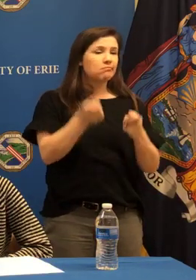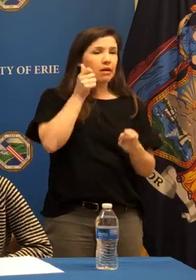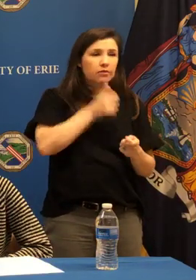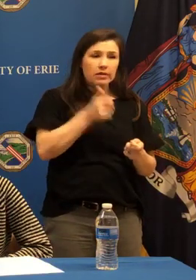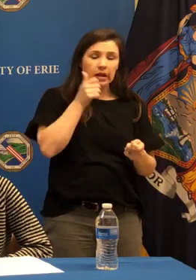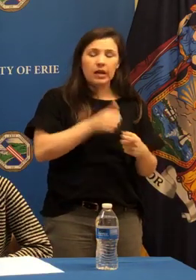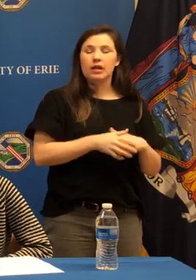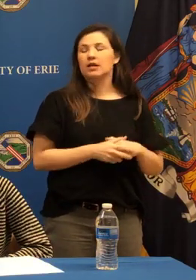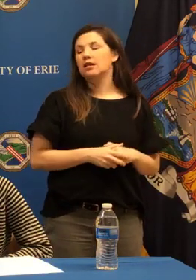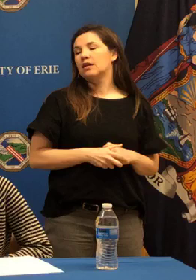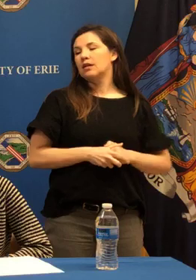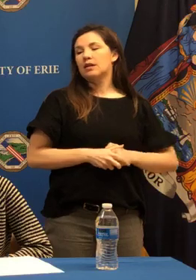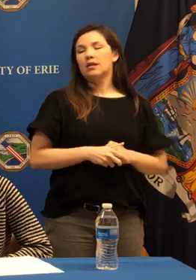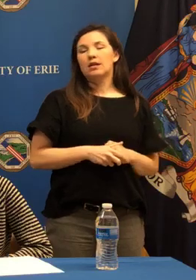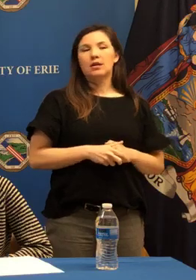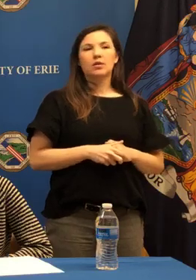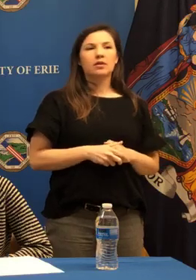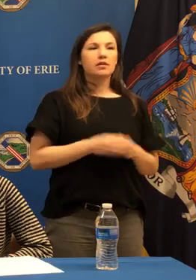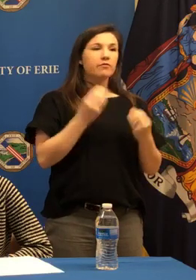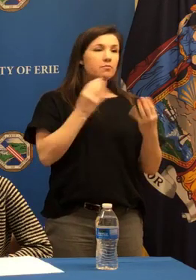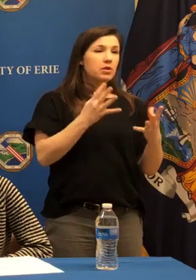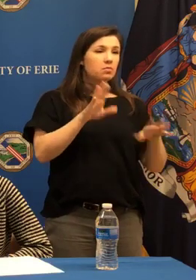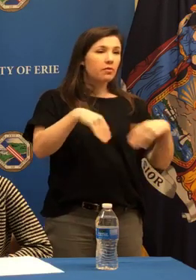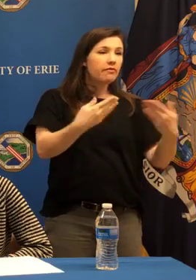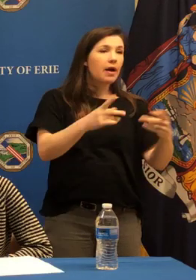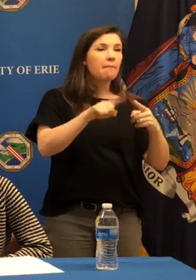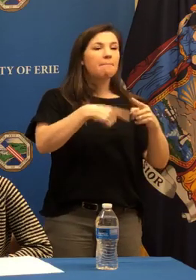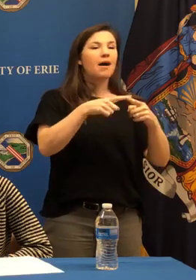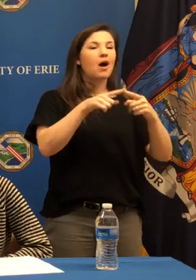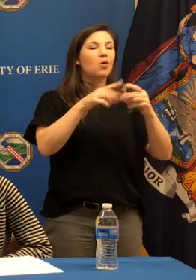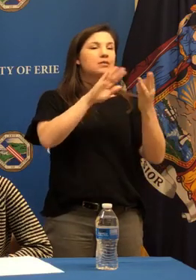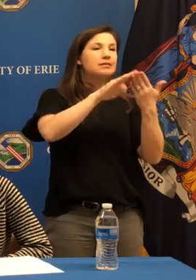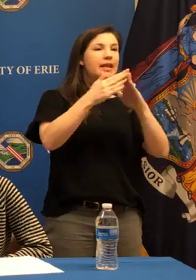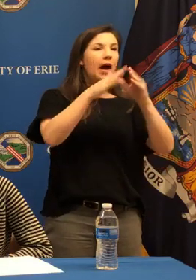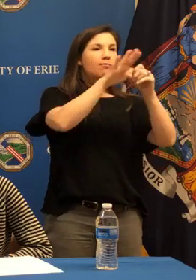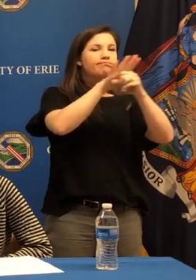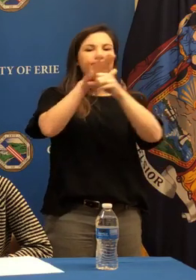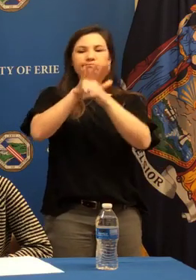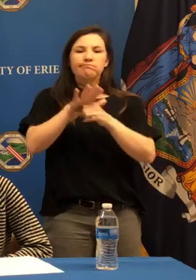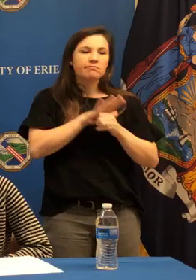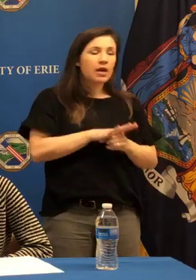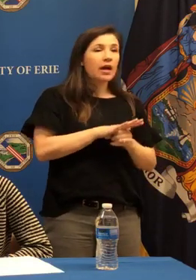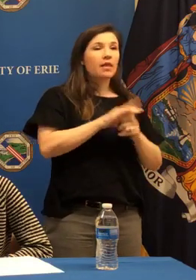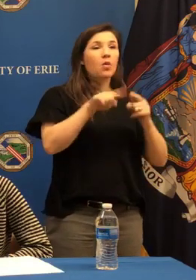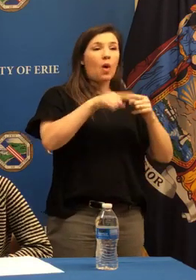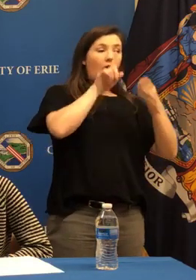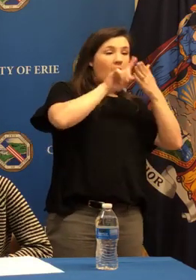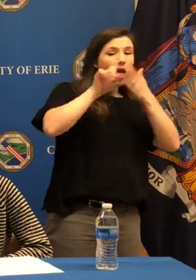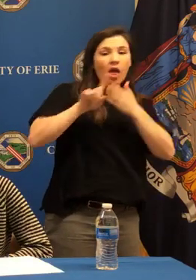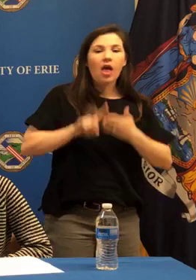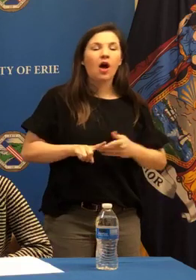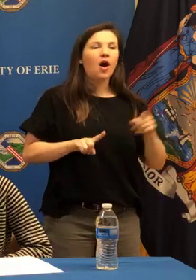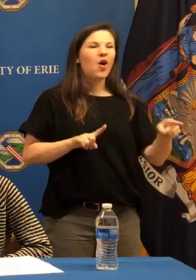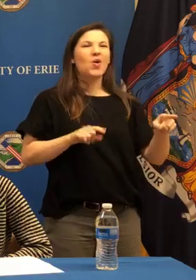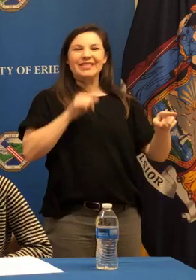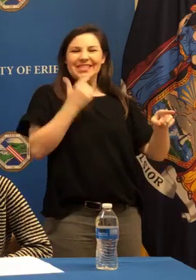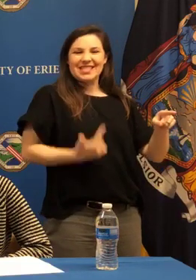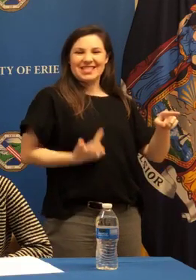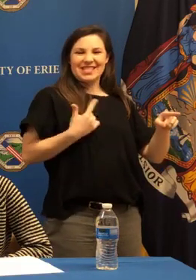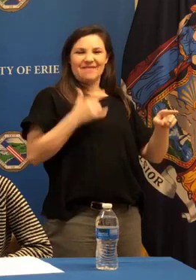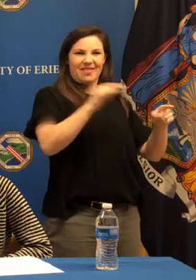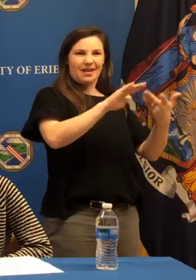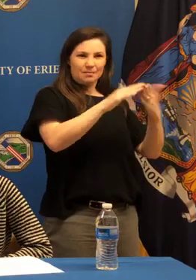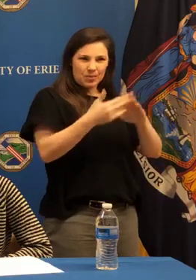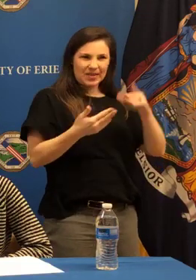There's information that we provided previously regarding cases in towns that when we did further digging, we found out the individuals actually didn't live in the community we said